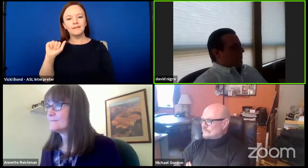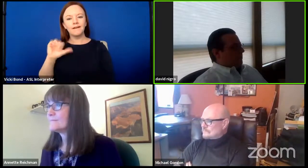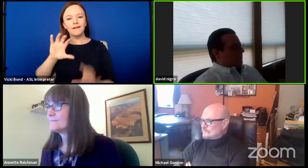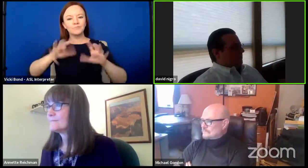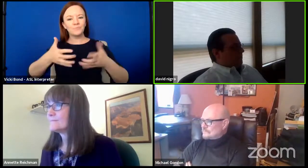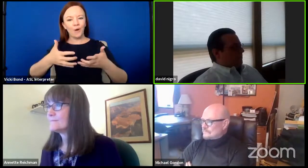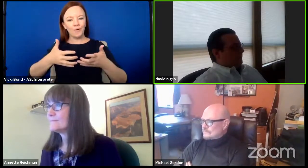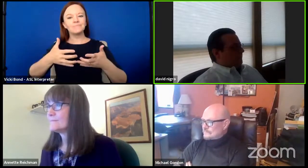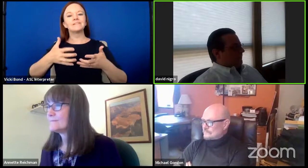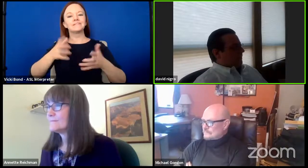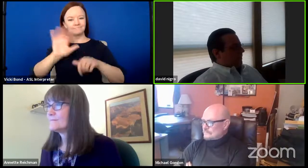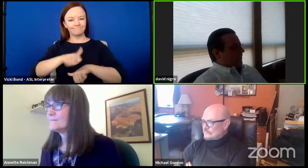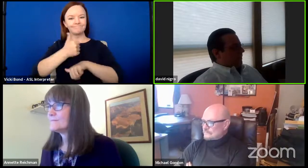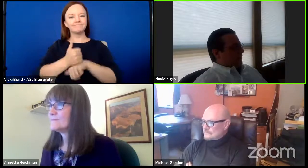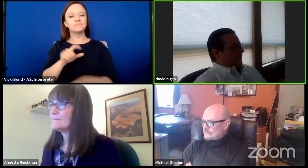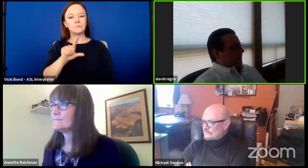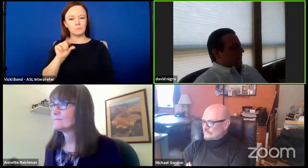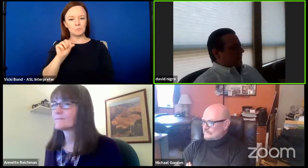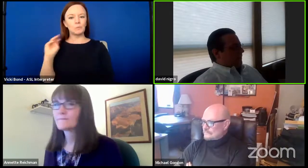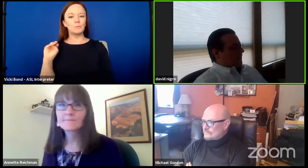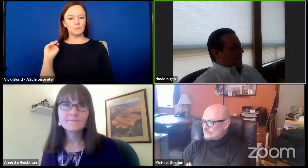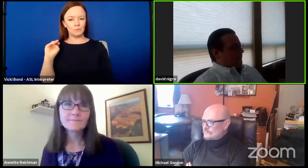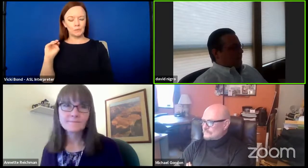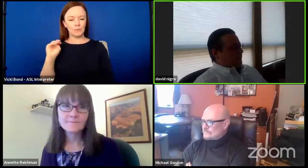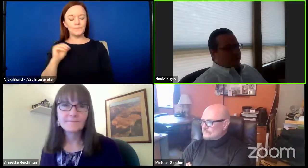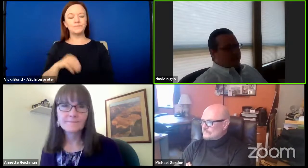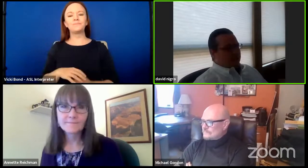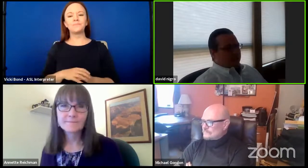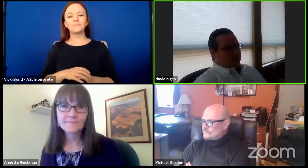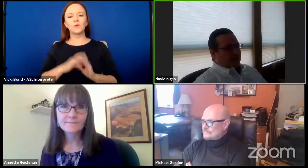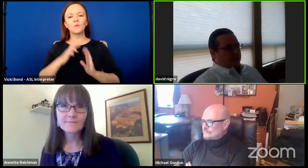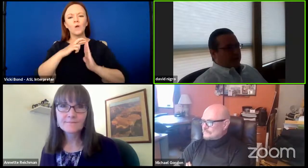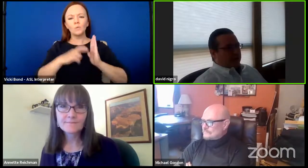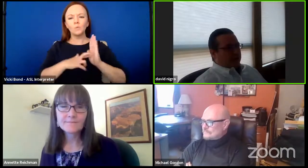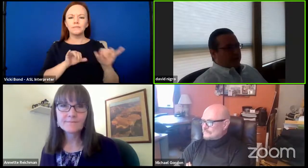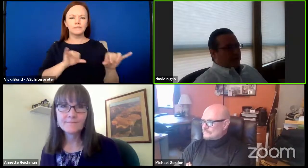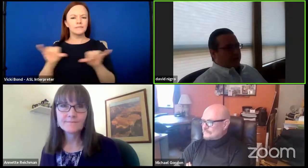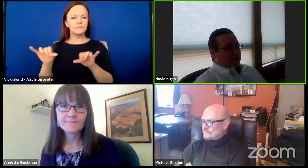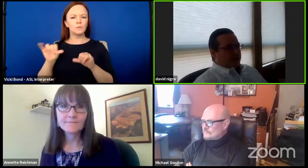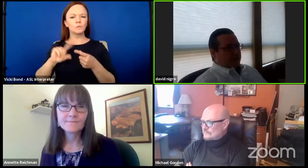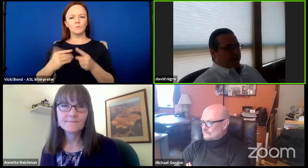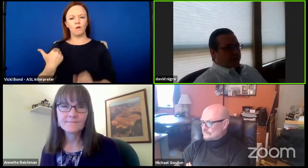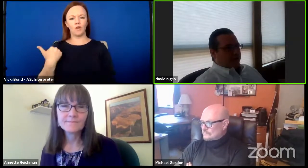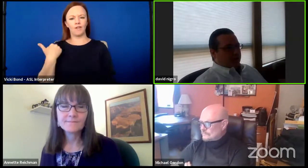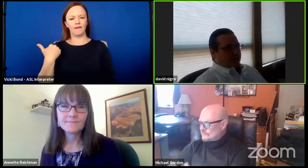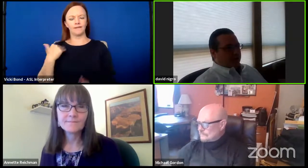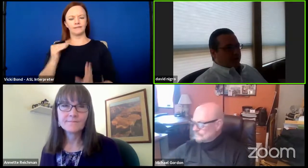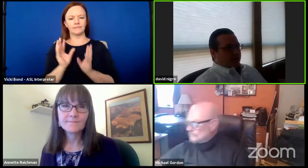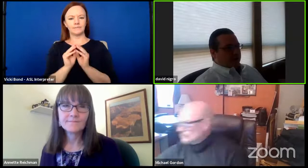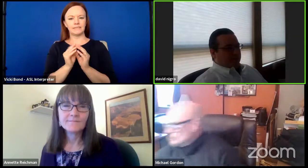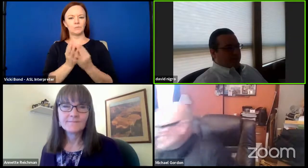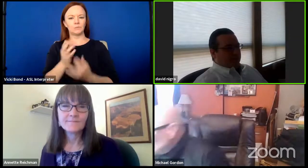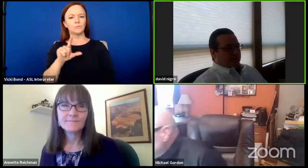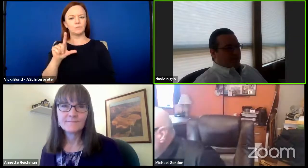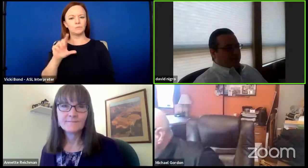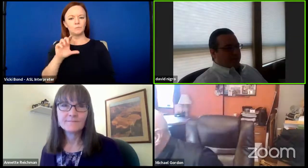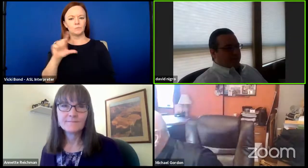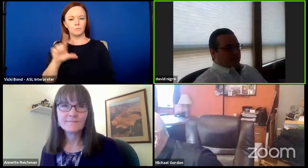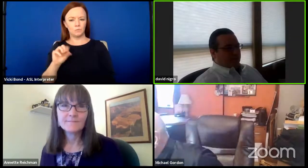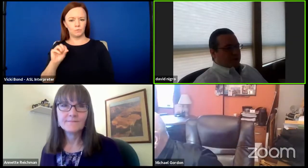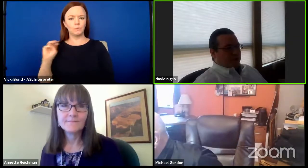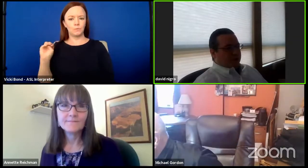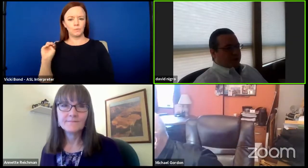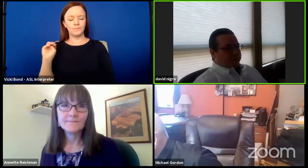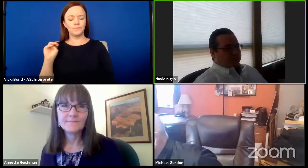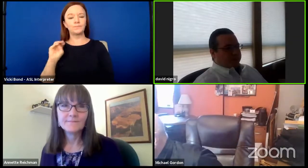up via Zoom. I think the ground rules will be similar to our last call that we had via Zoom. Again, if you, when